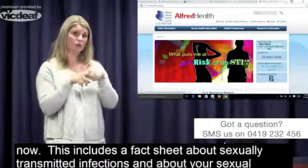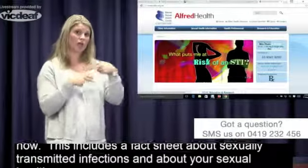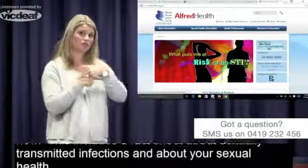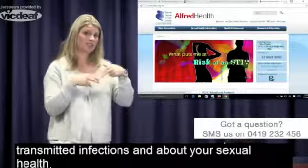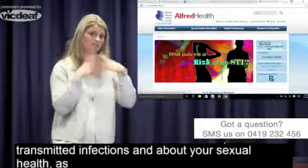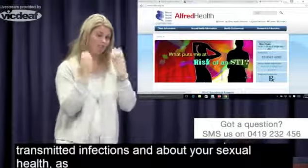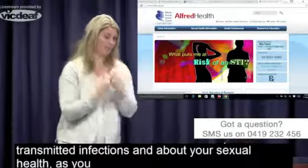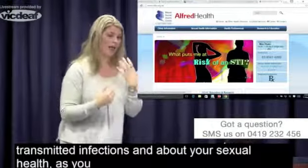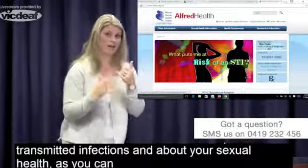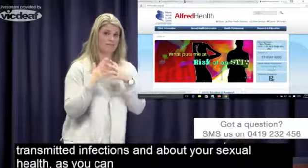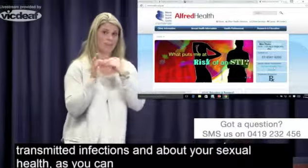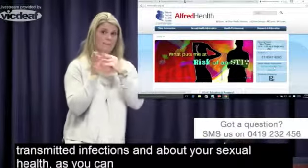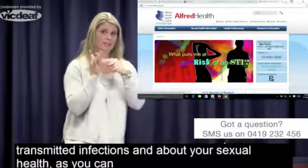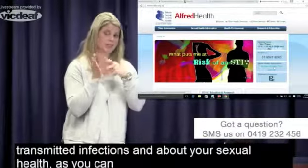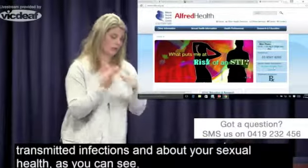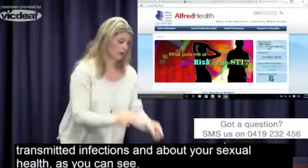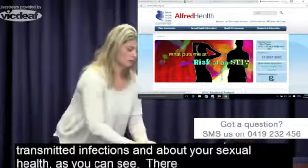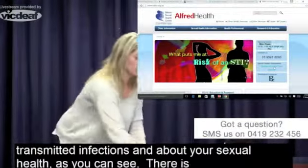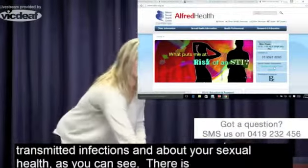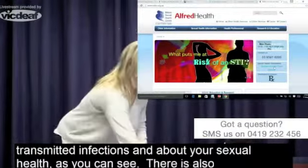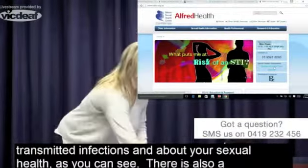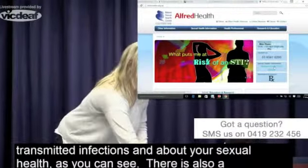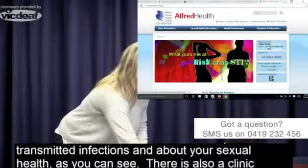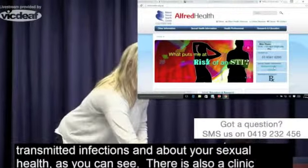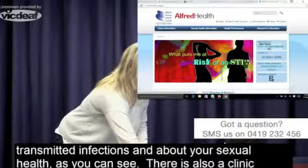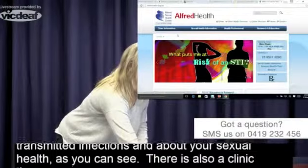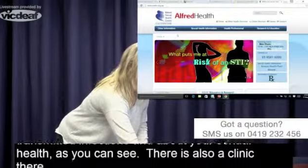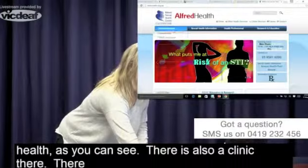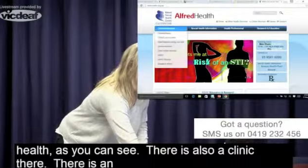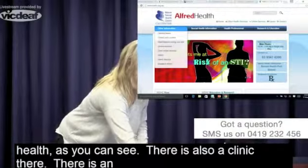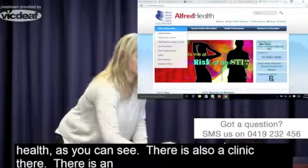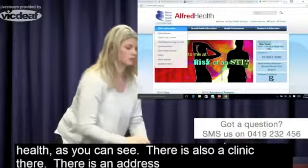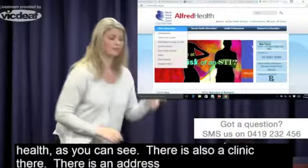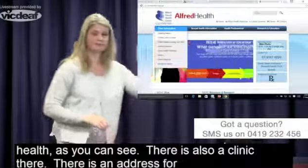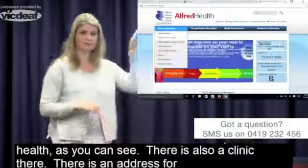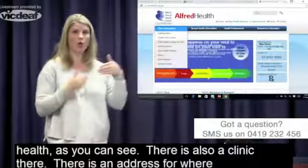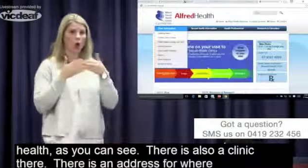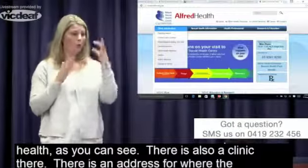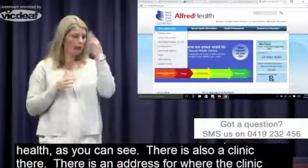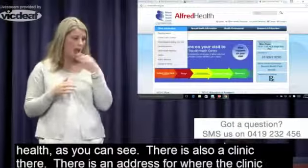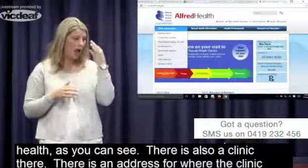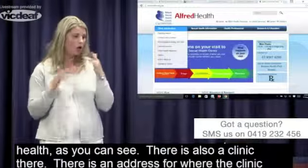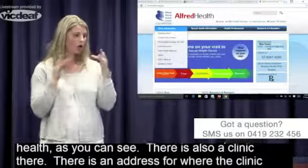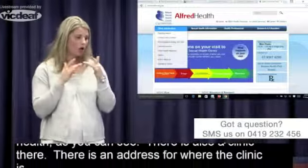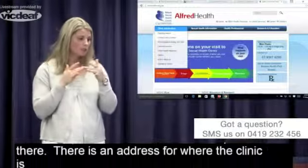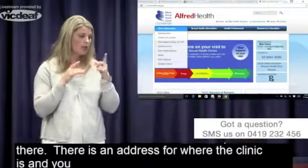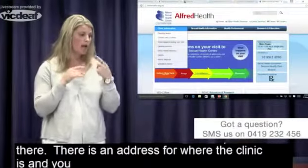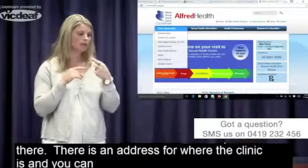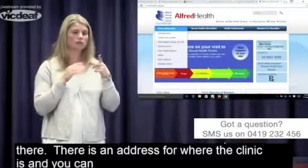And there's also a clinic there. There's an address for where the clinic is, and you can find all of that information on the website. It has the